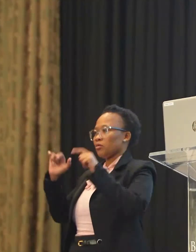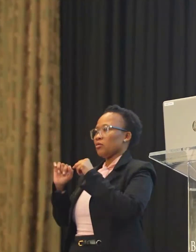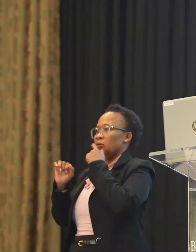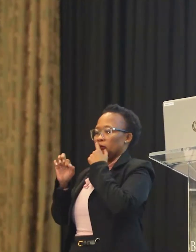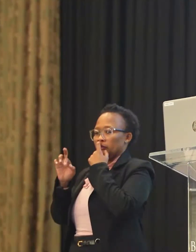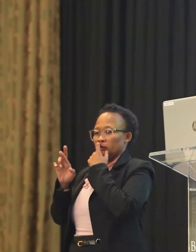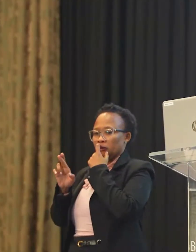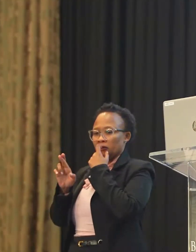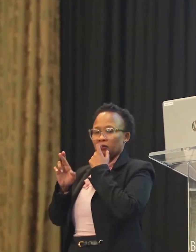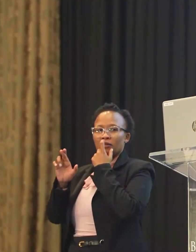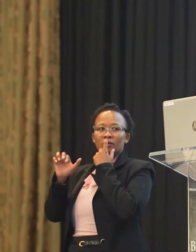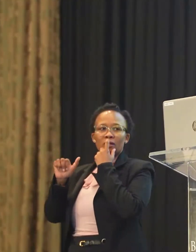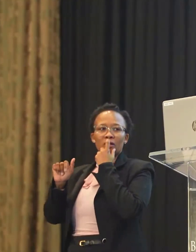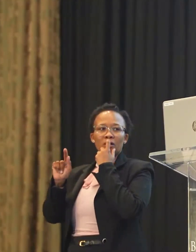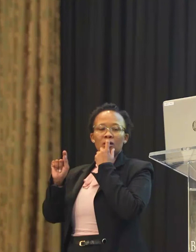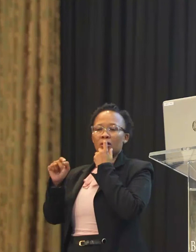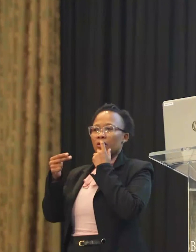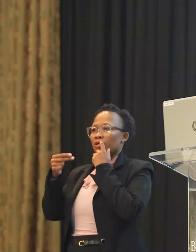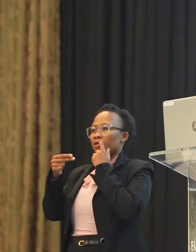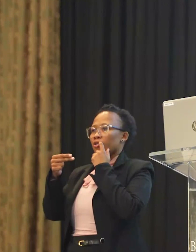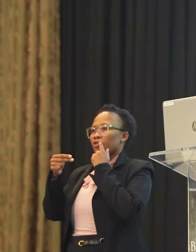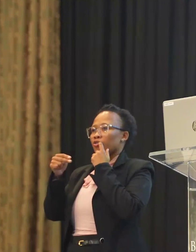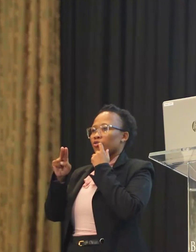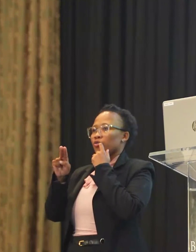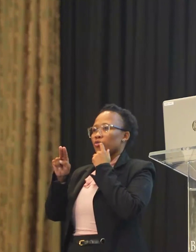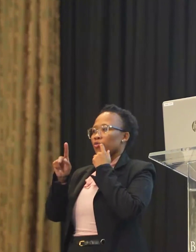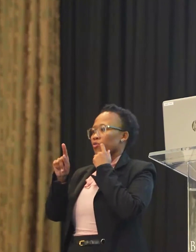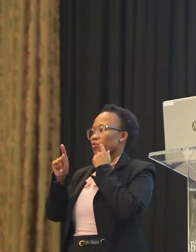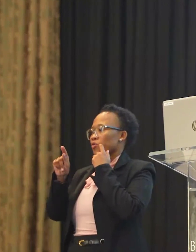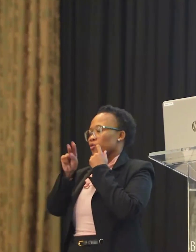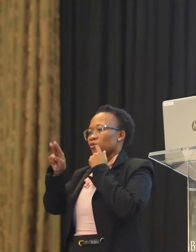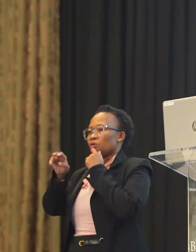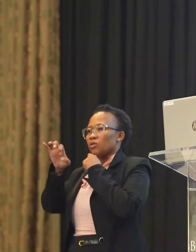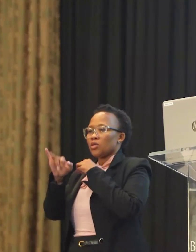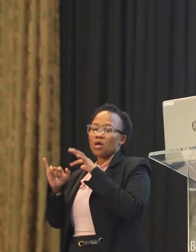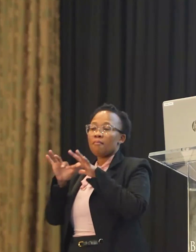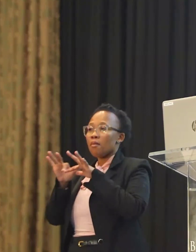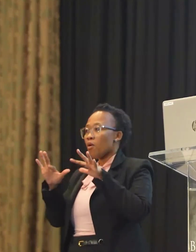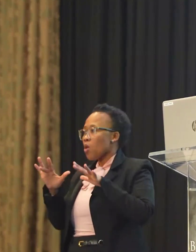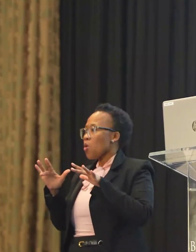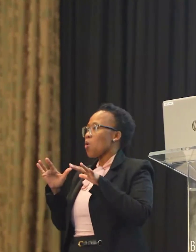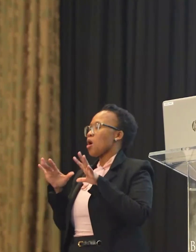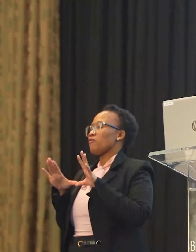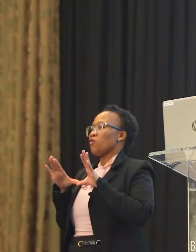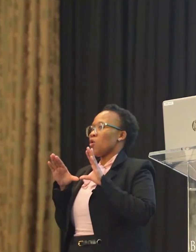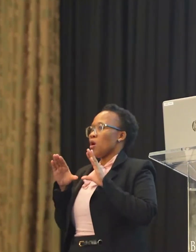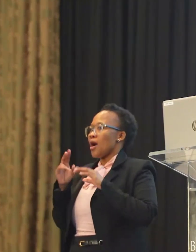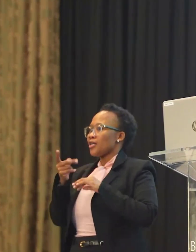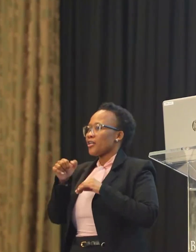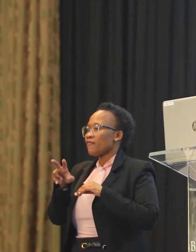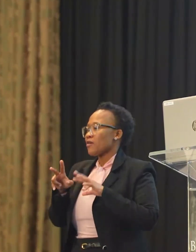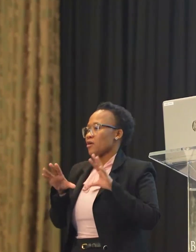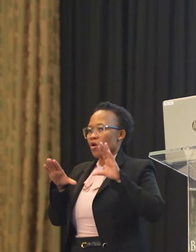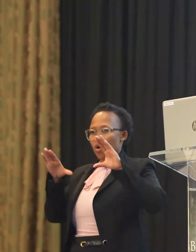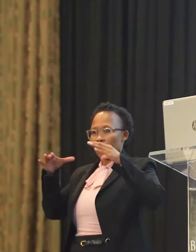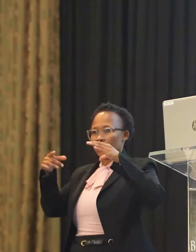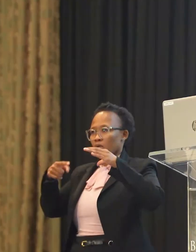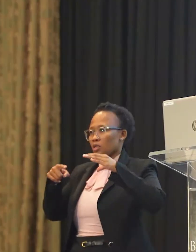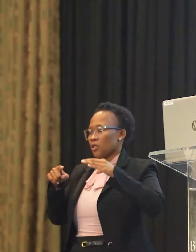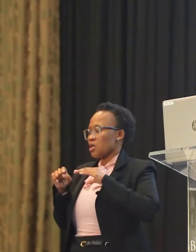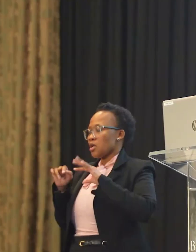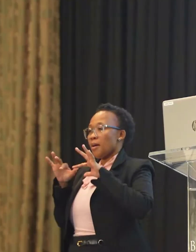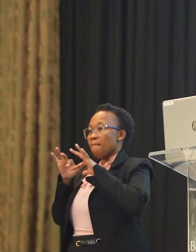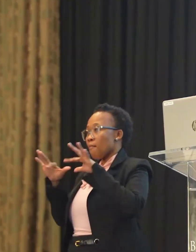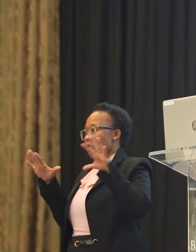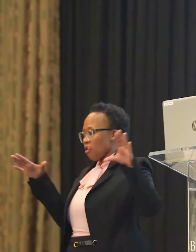a consortium of people living with HIV sector organizations that have come together to monitor